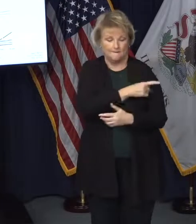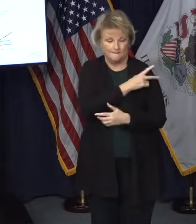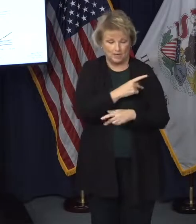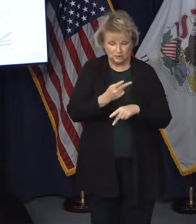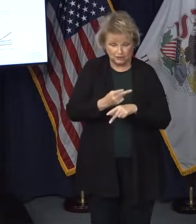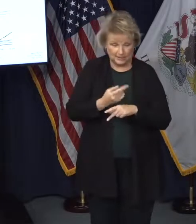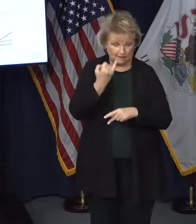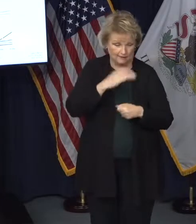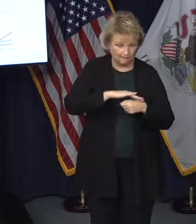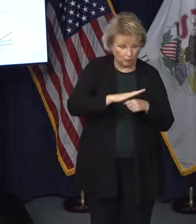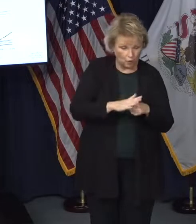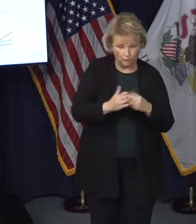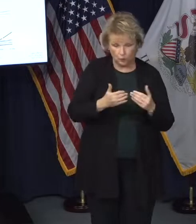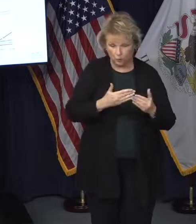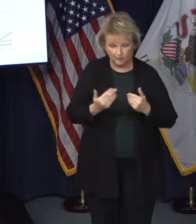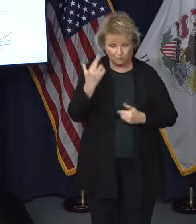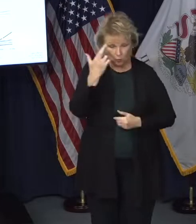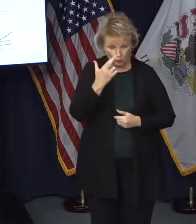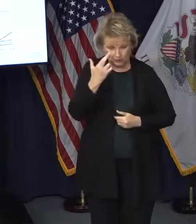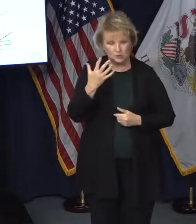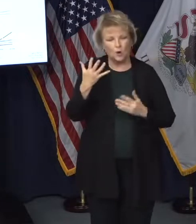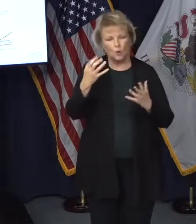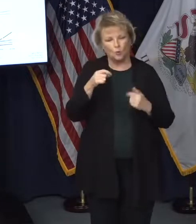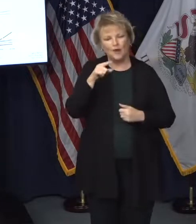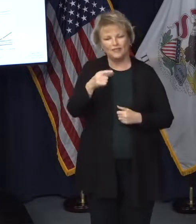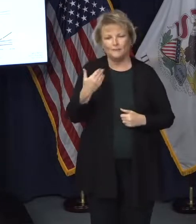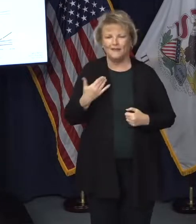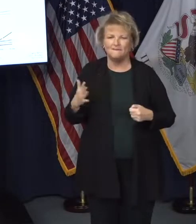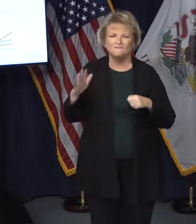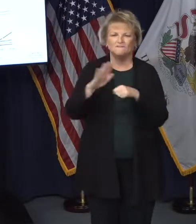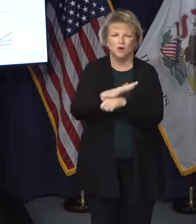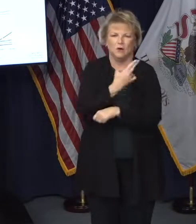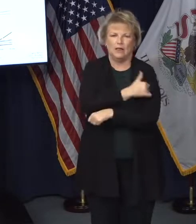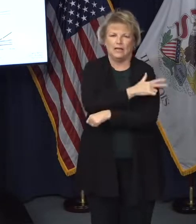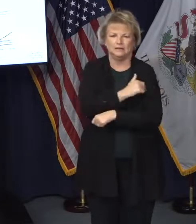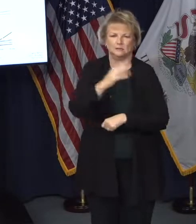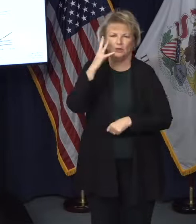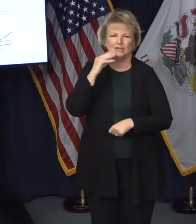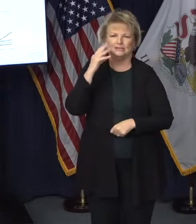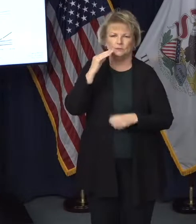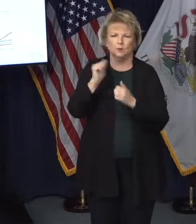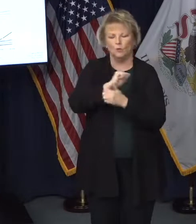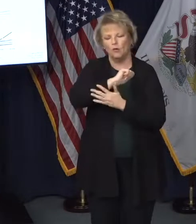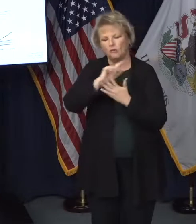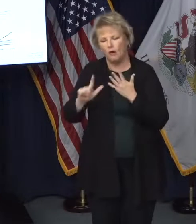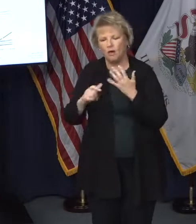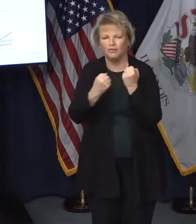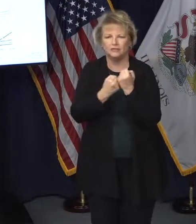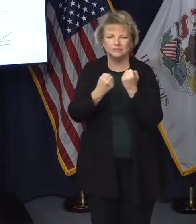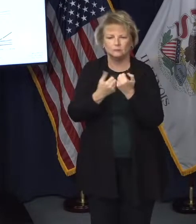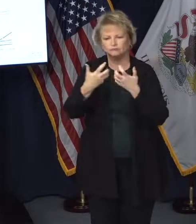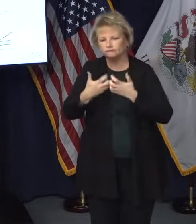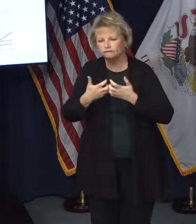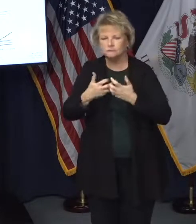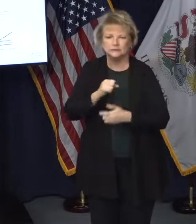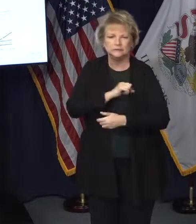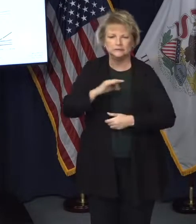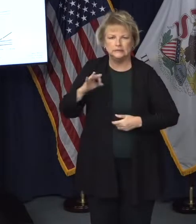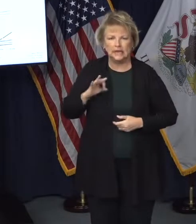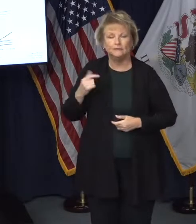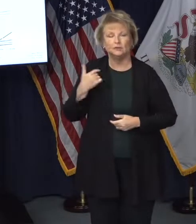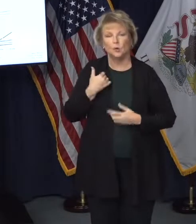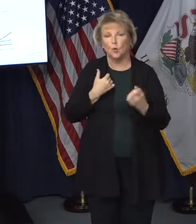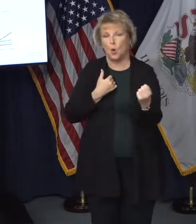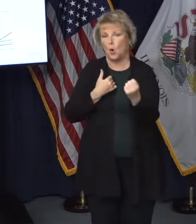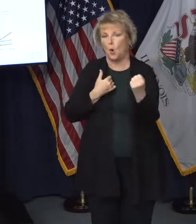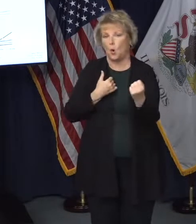whether it's a COVID patient or any patient, to get the benefit of a full hospital with all the ancillary support and staff. And so we want to